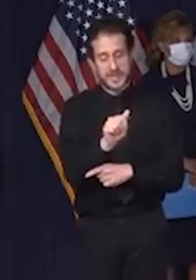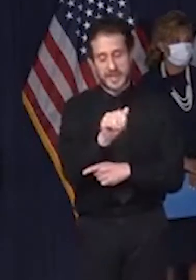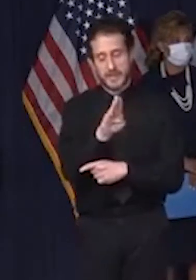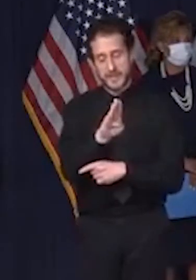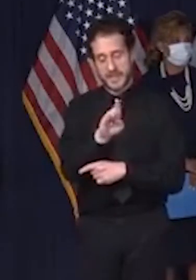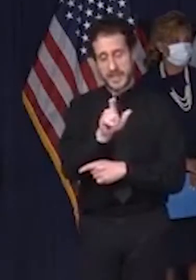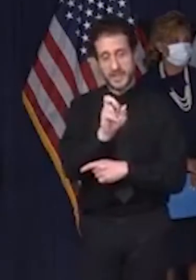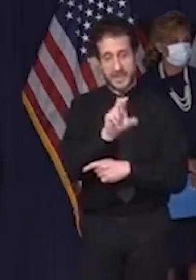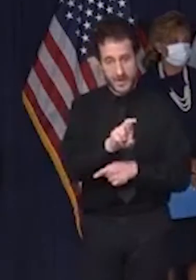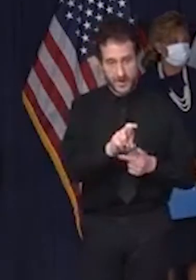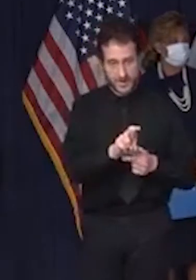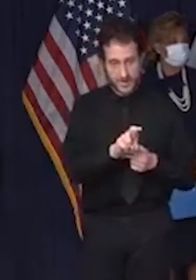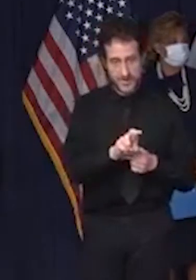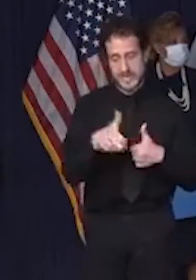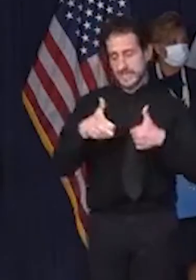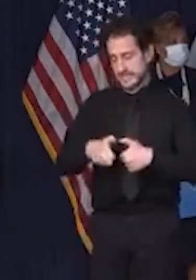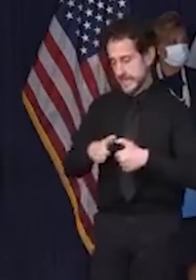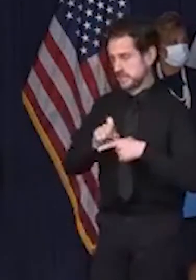H-A-B-L-A-R, to